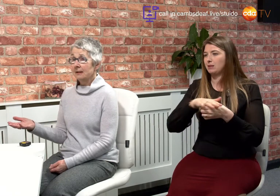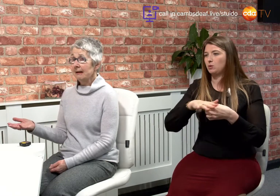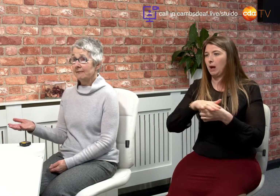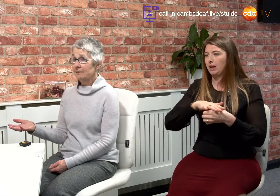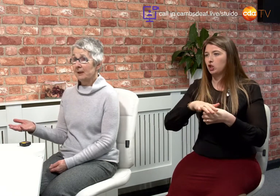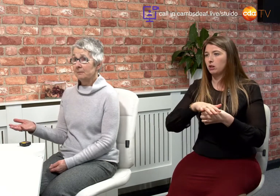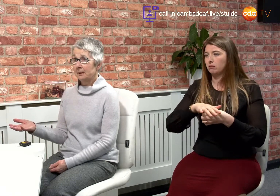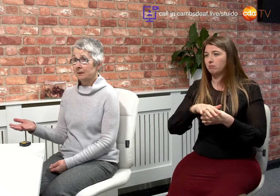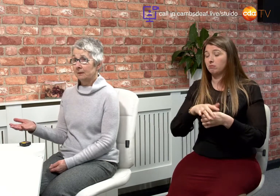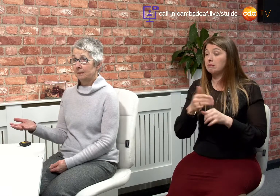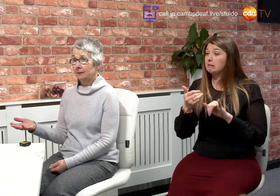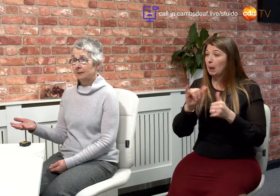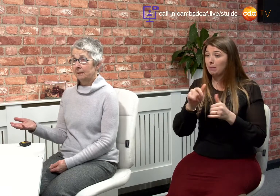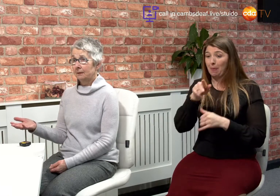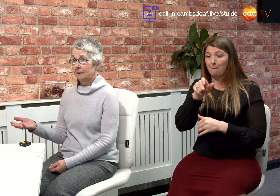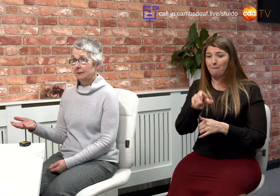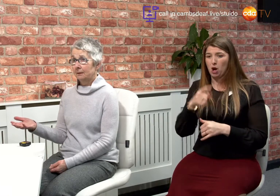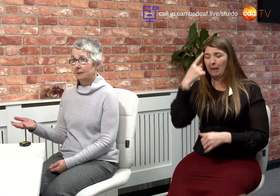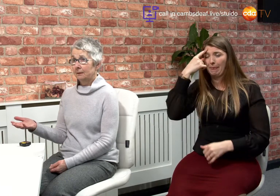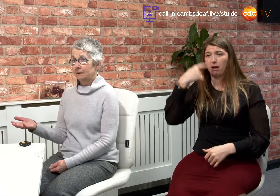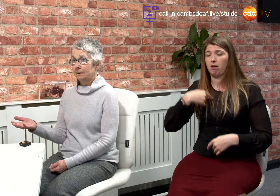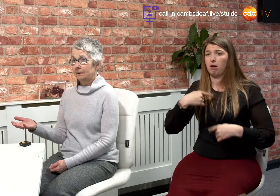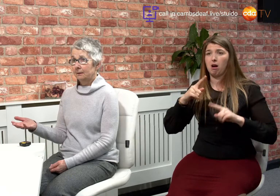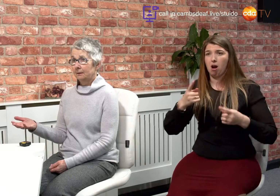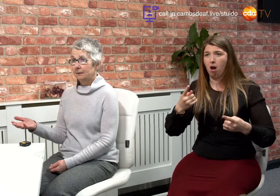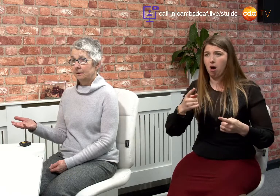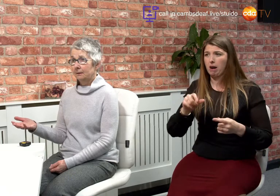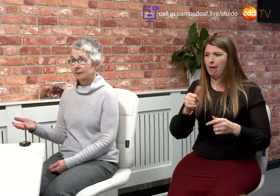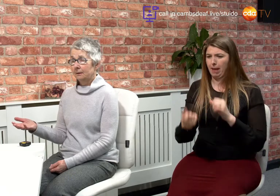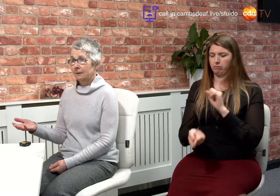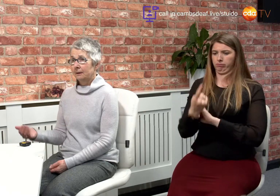just suddenly have a baby.